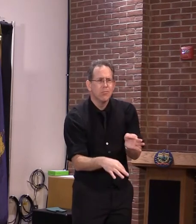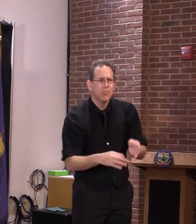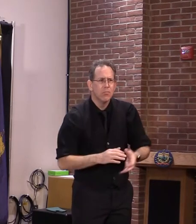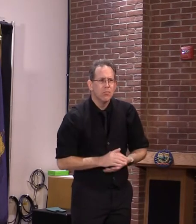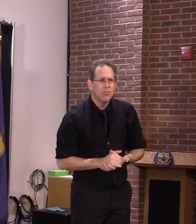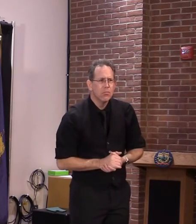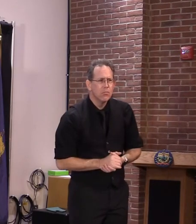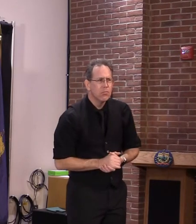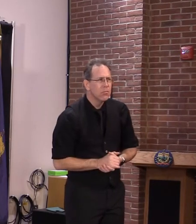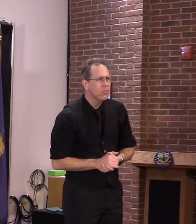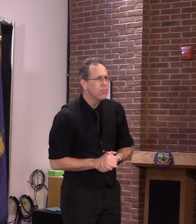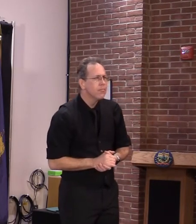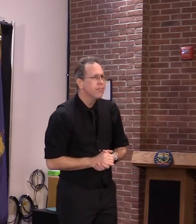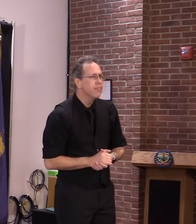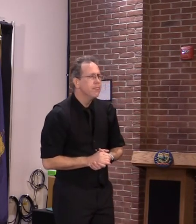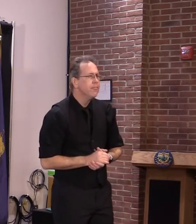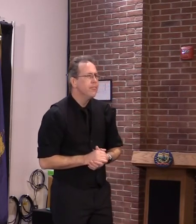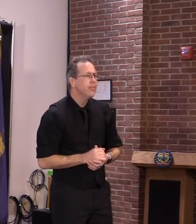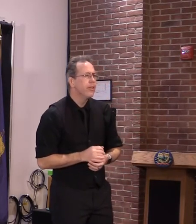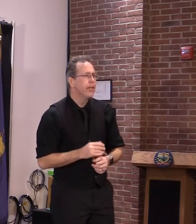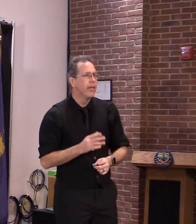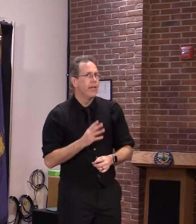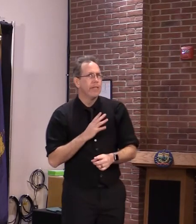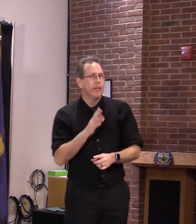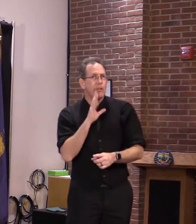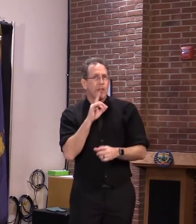Sort of a dodge, but I'll accept it. Thank you.